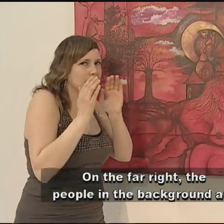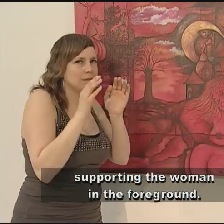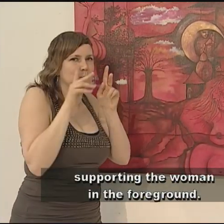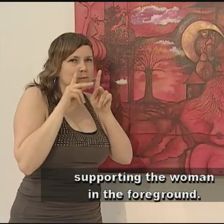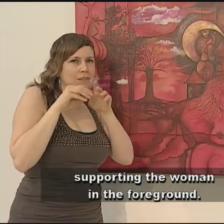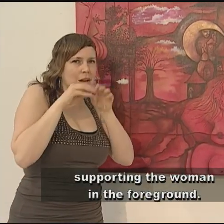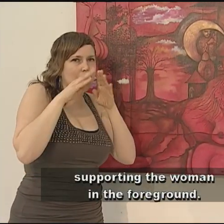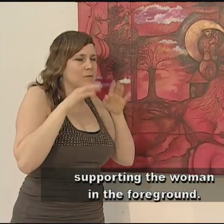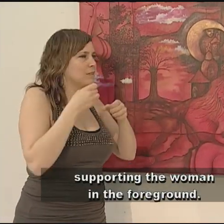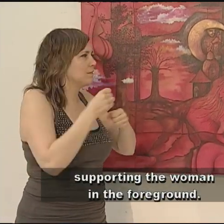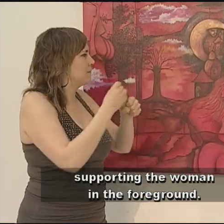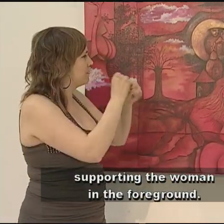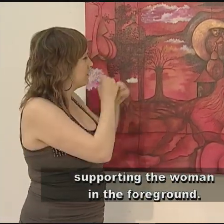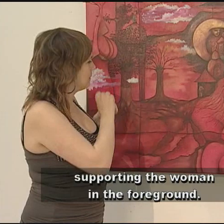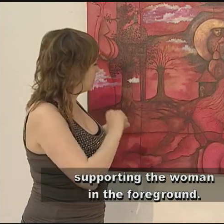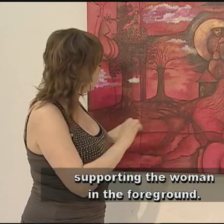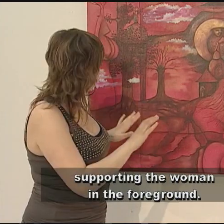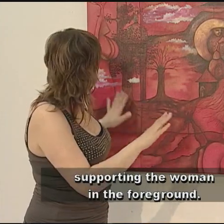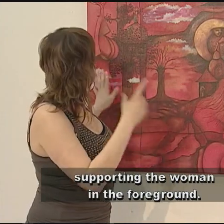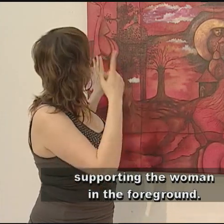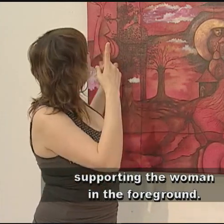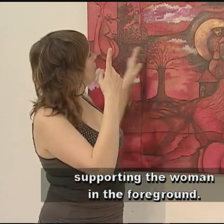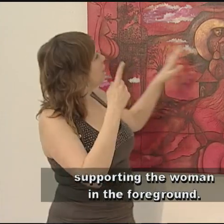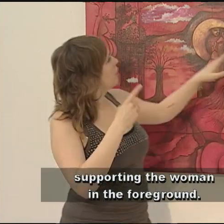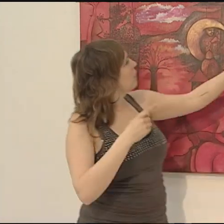the background are supporting the woman in the foreground.